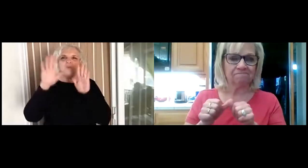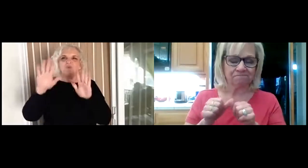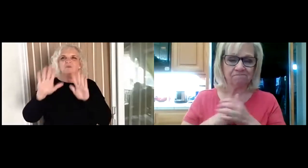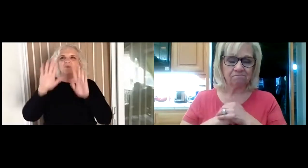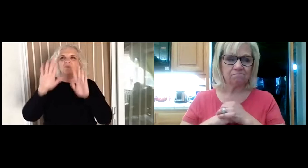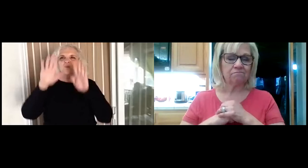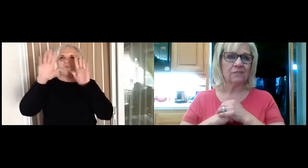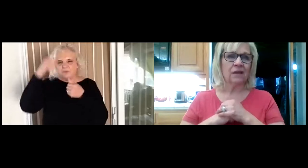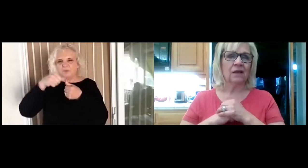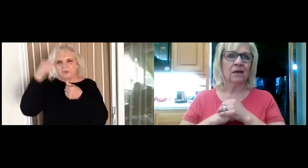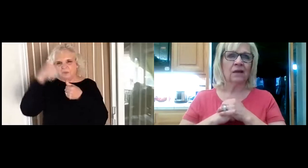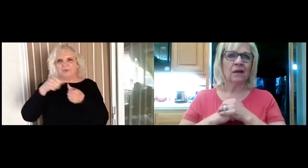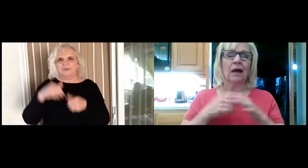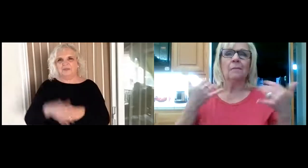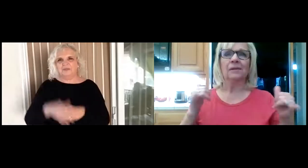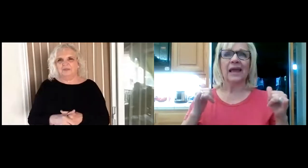memories.